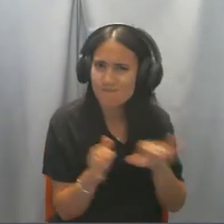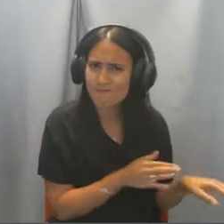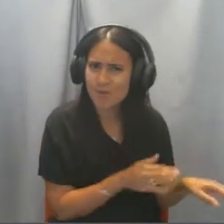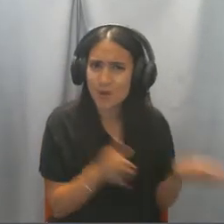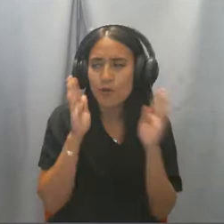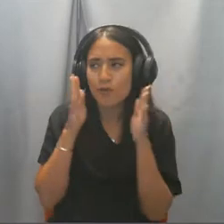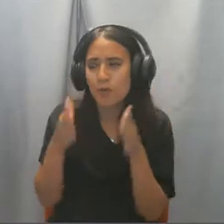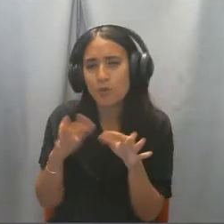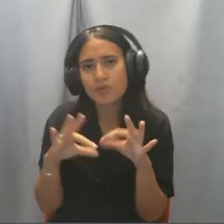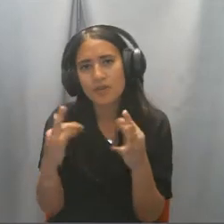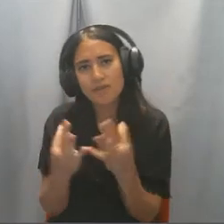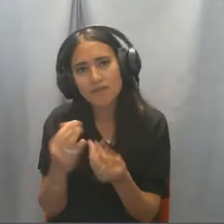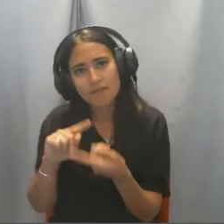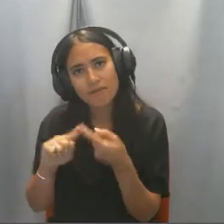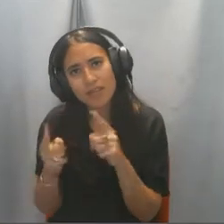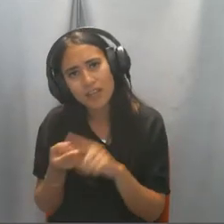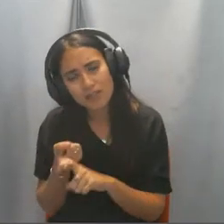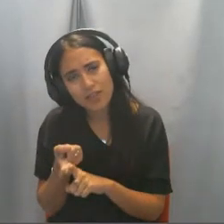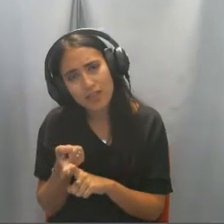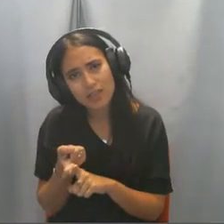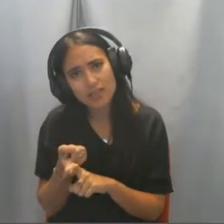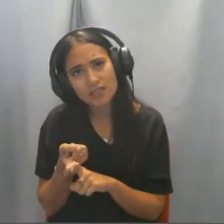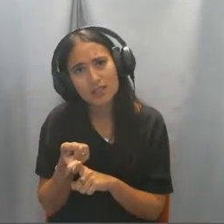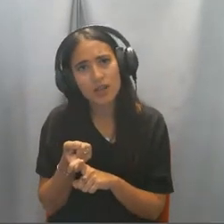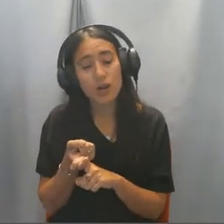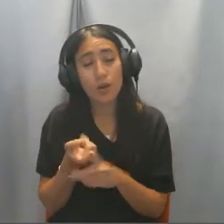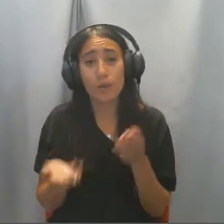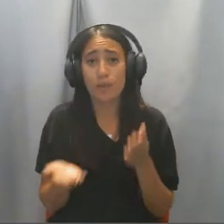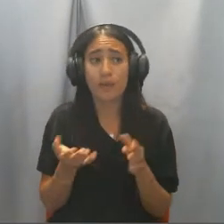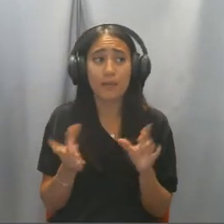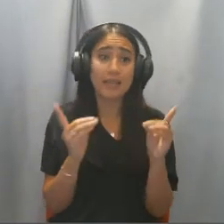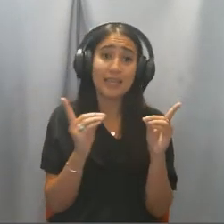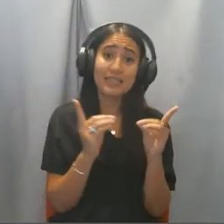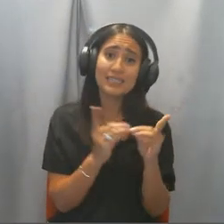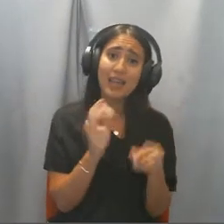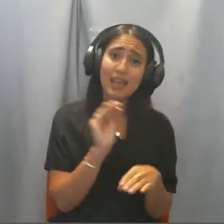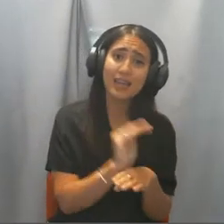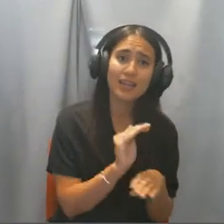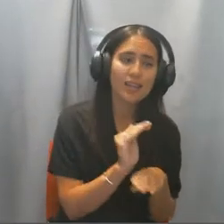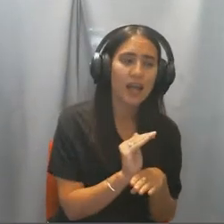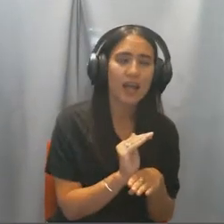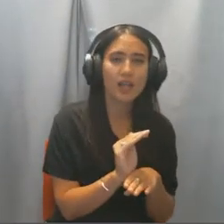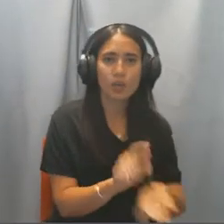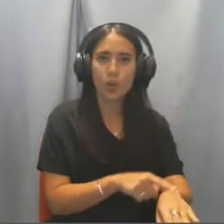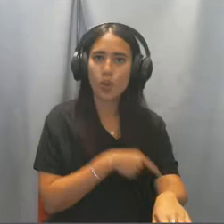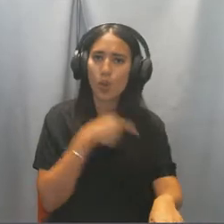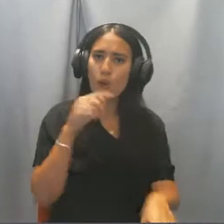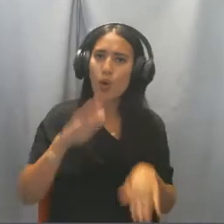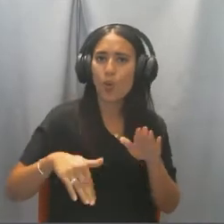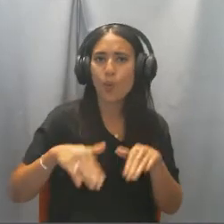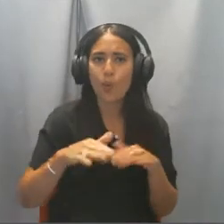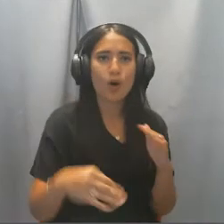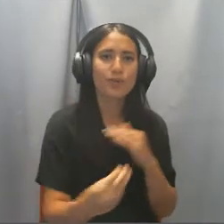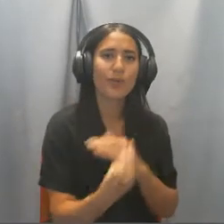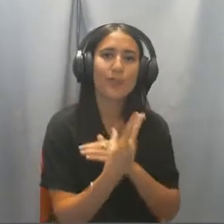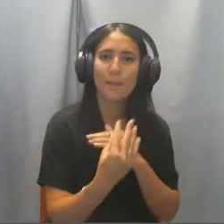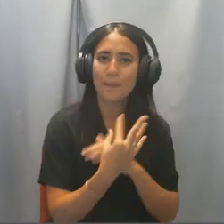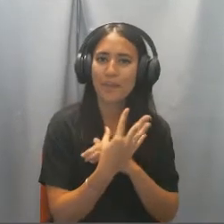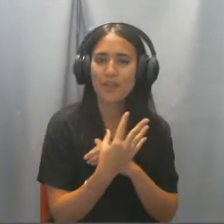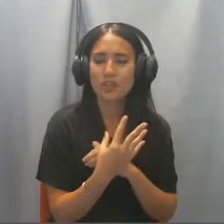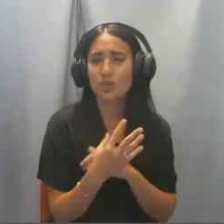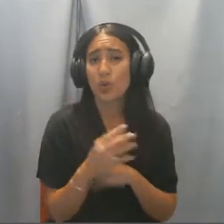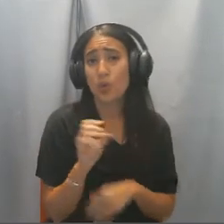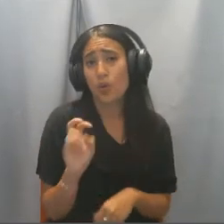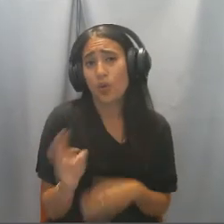doing something new together, long walks or date nights, or reaching out to that family member who you